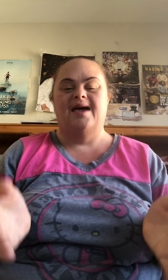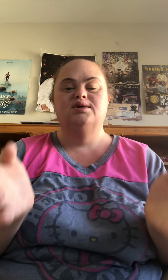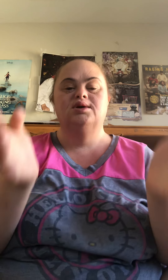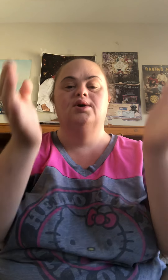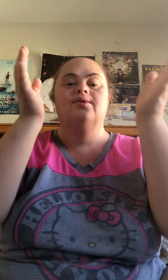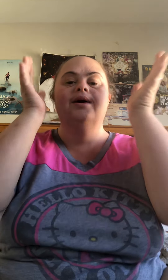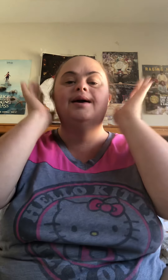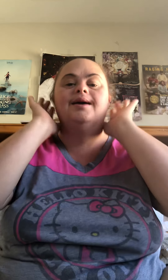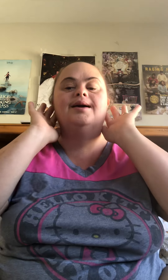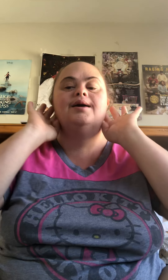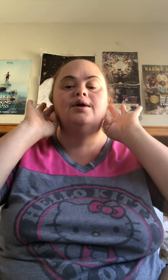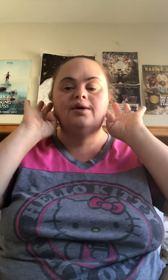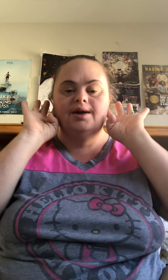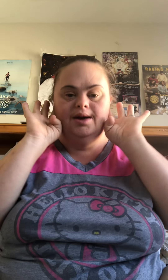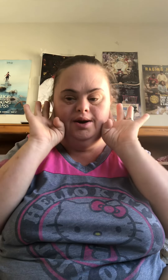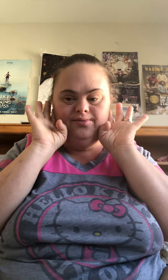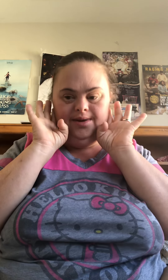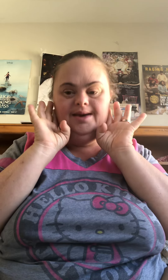can you hear me?